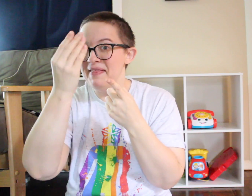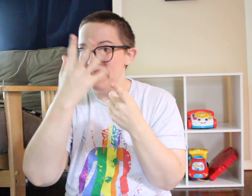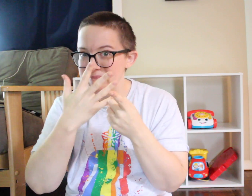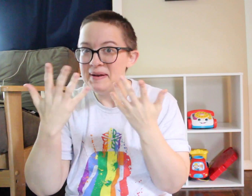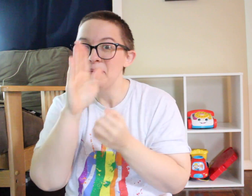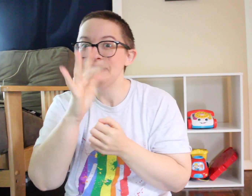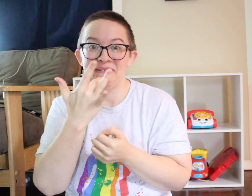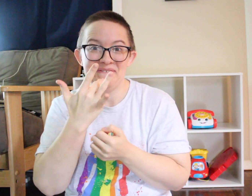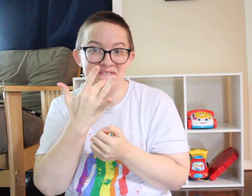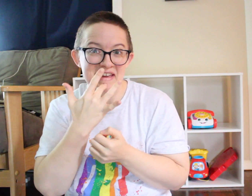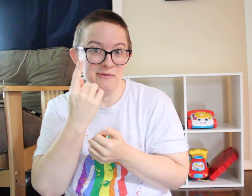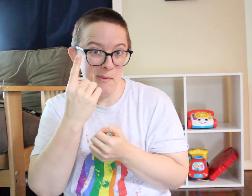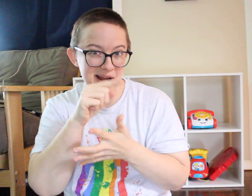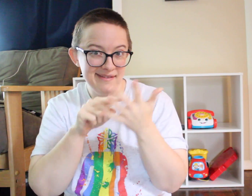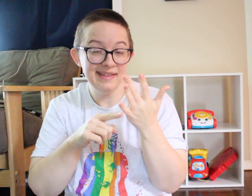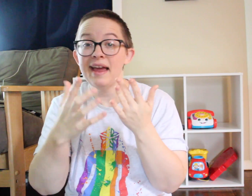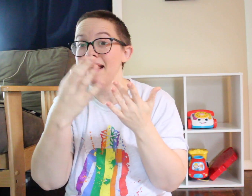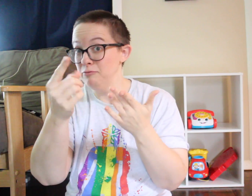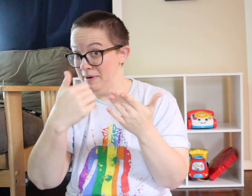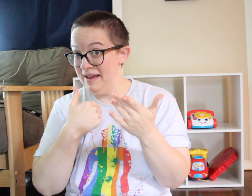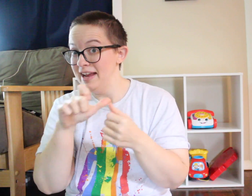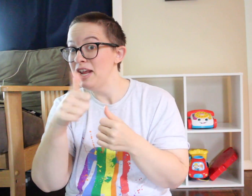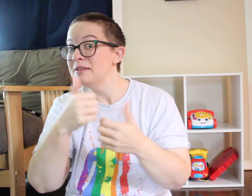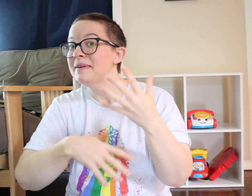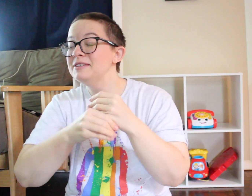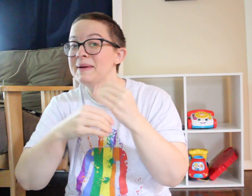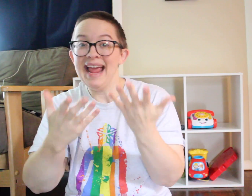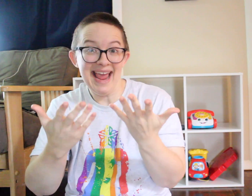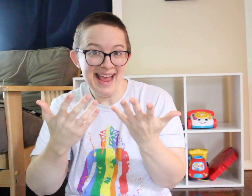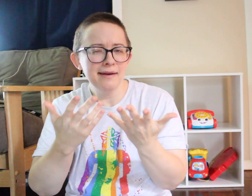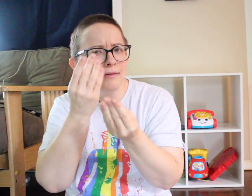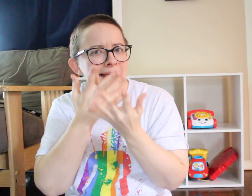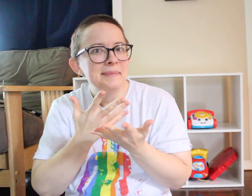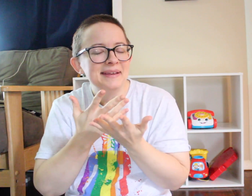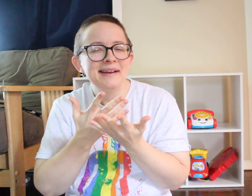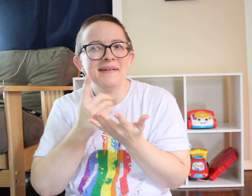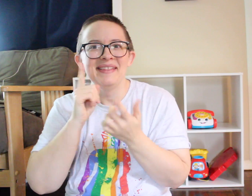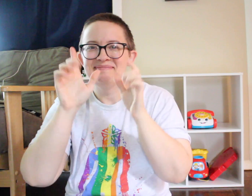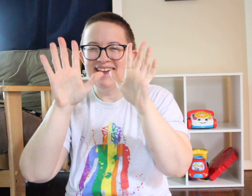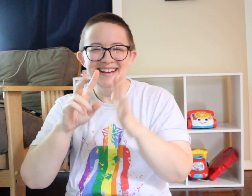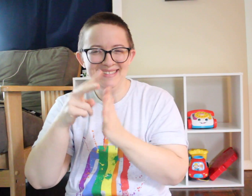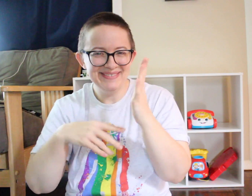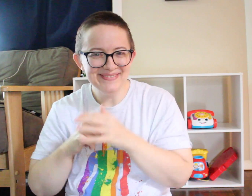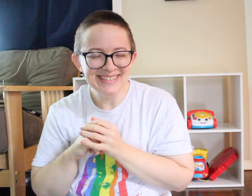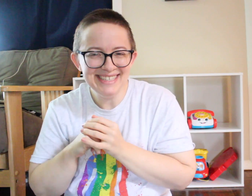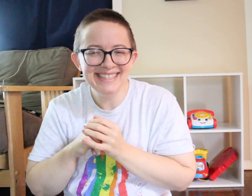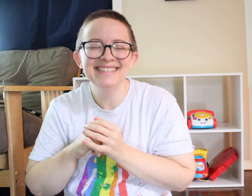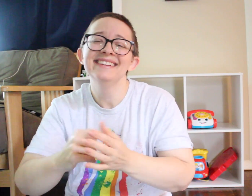So first, let me know which is your favorite one out of this list, and do you have any others that you want to add in? Definitely let me know. I would love to read